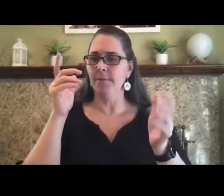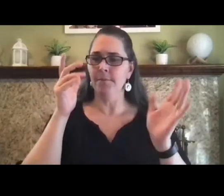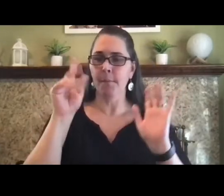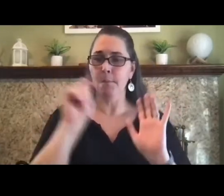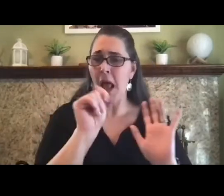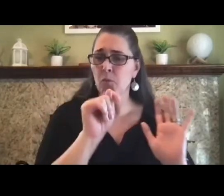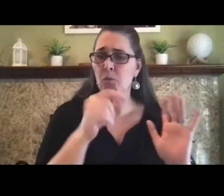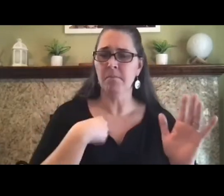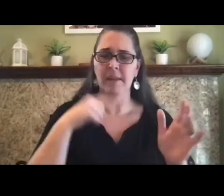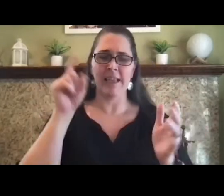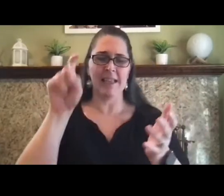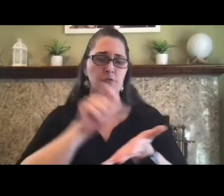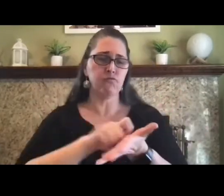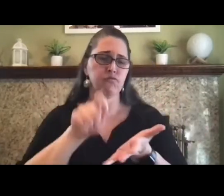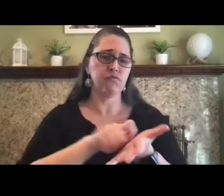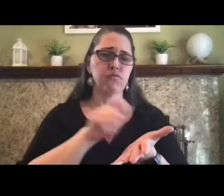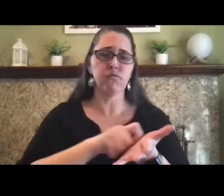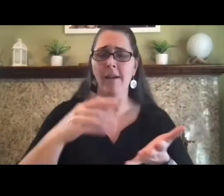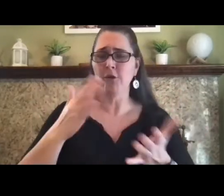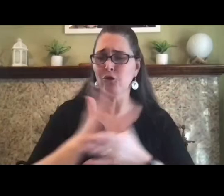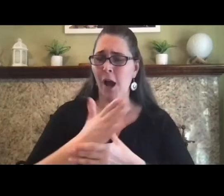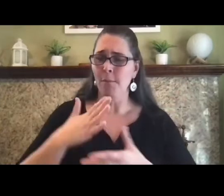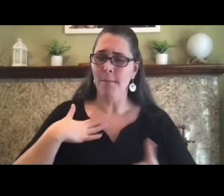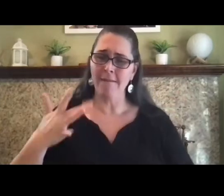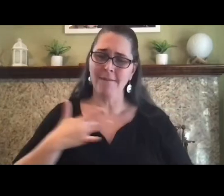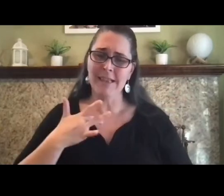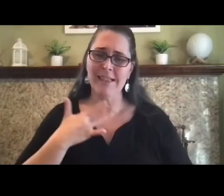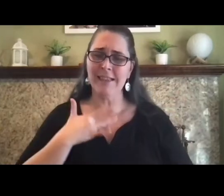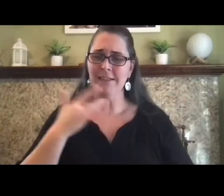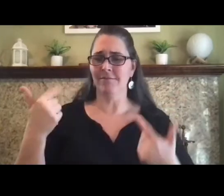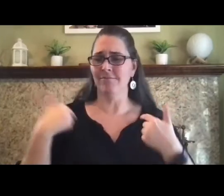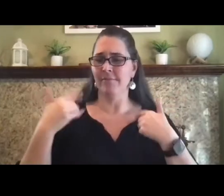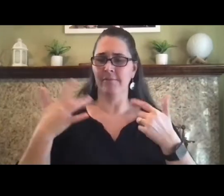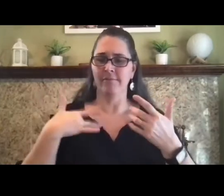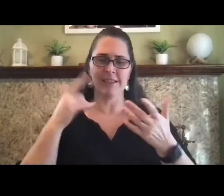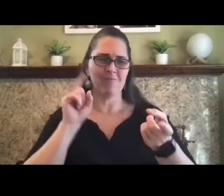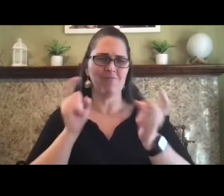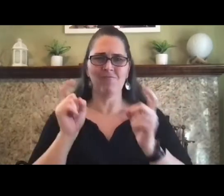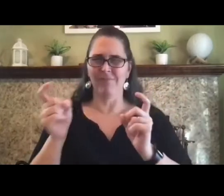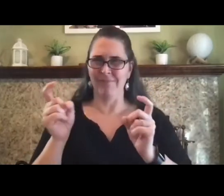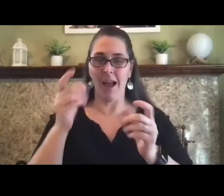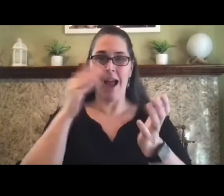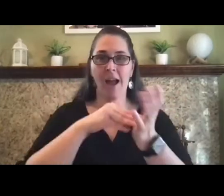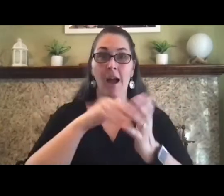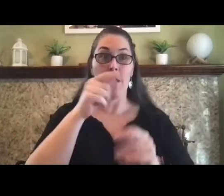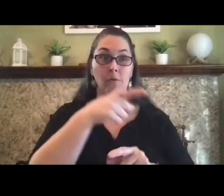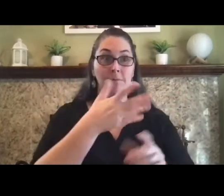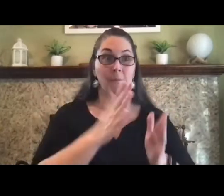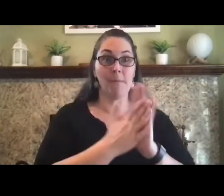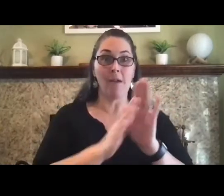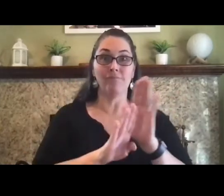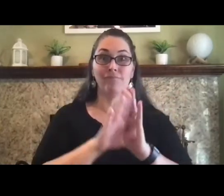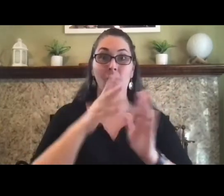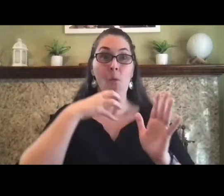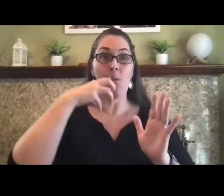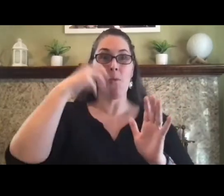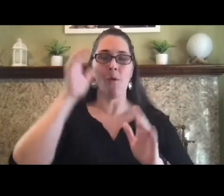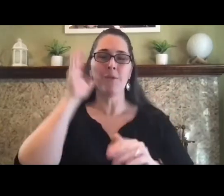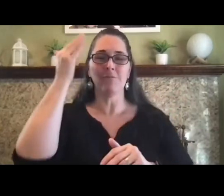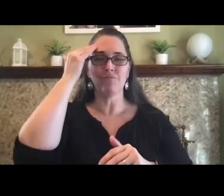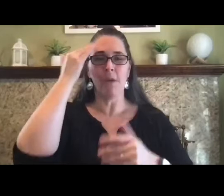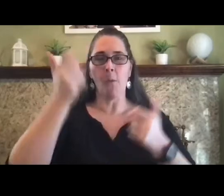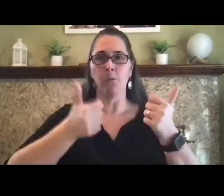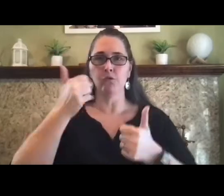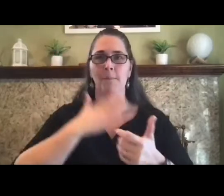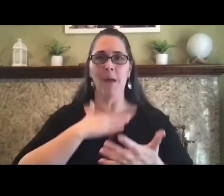or journaling to express and share feelings. As students become older, they will be able